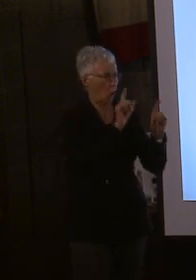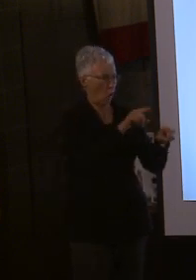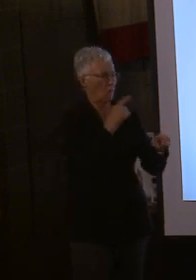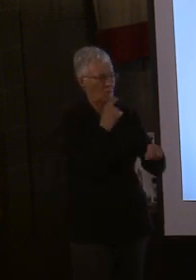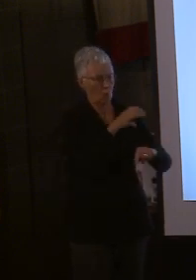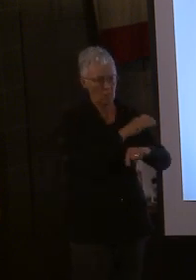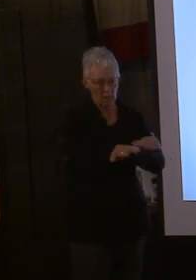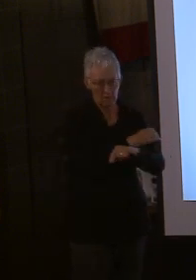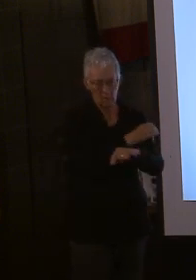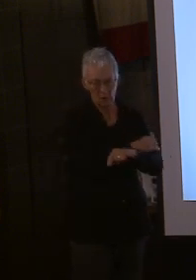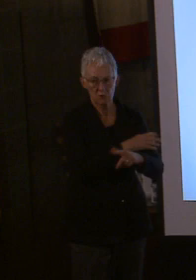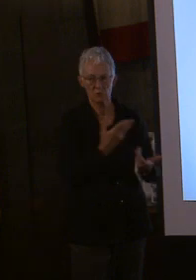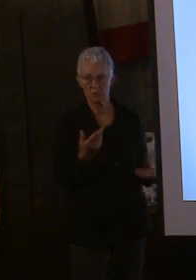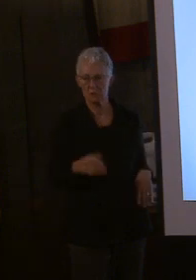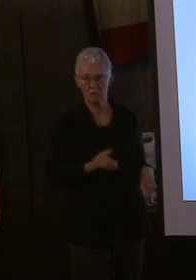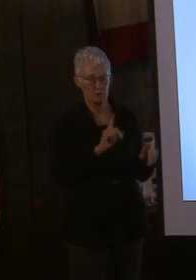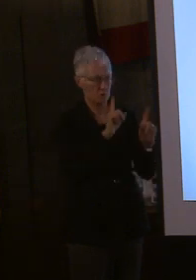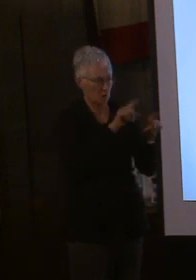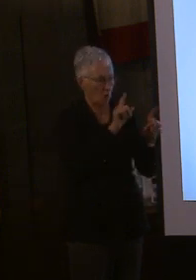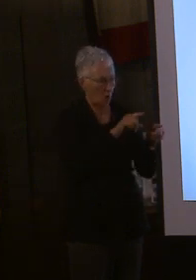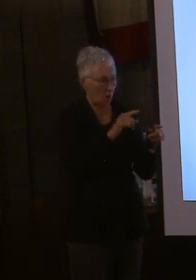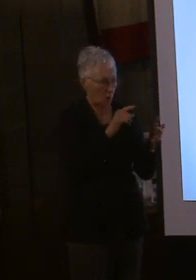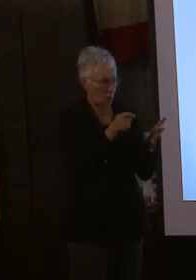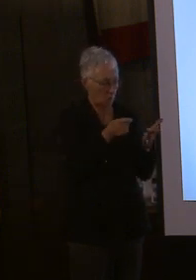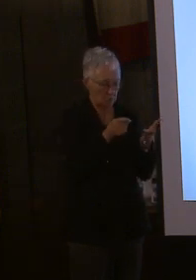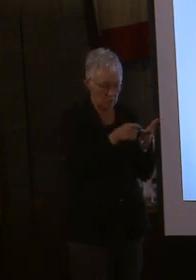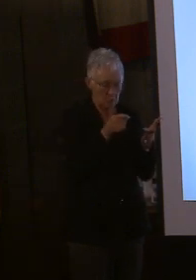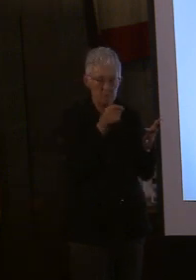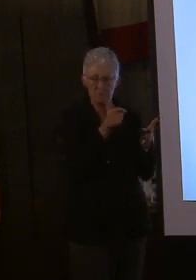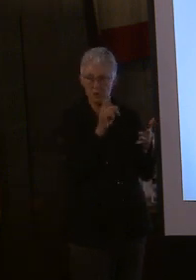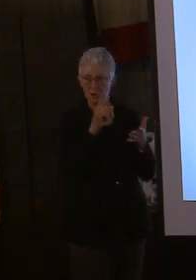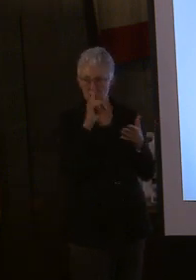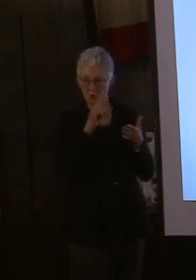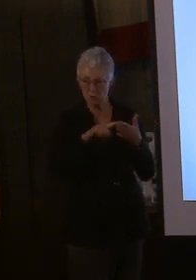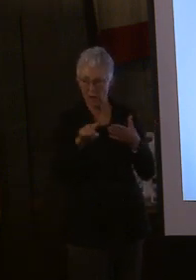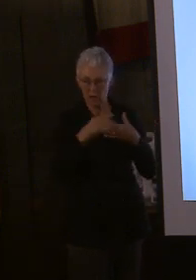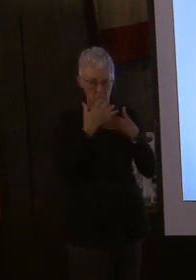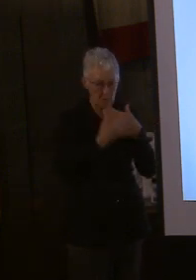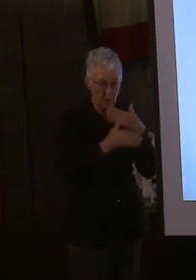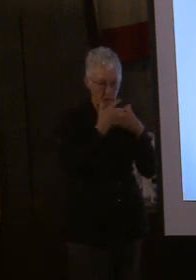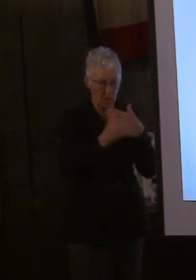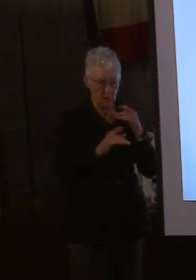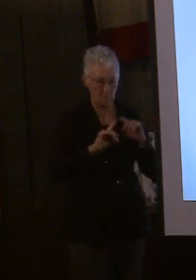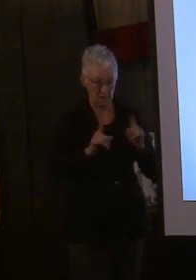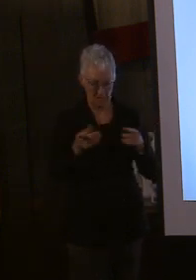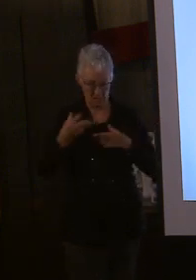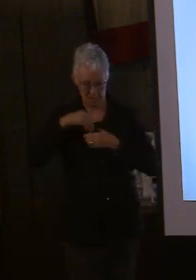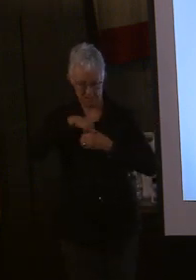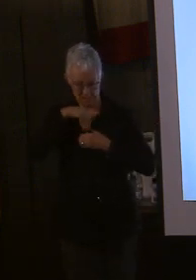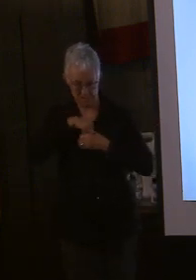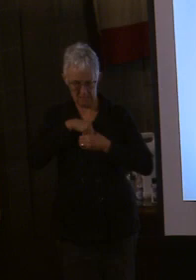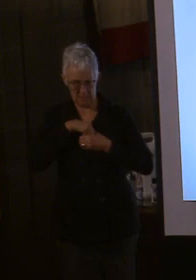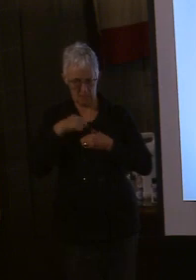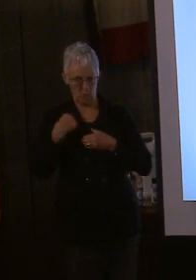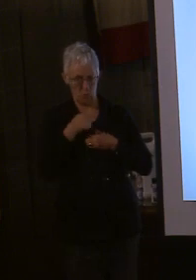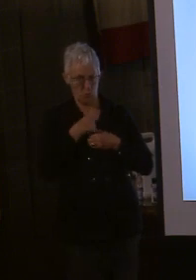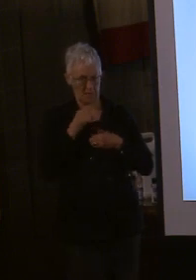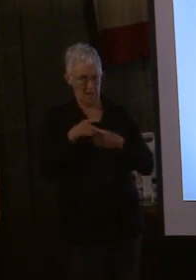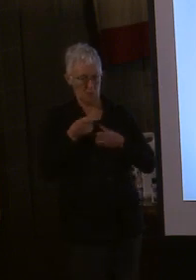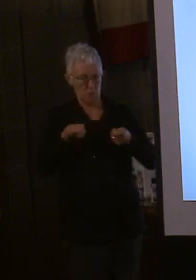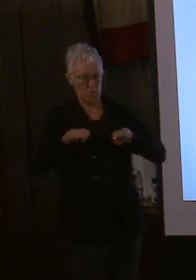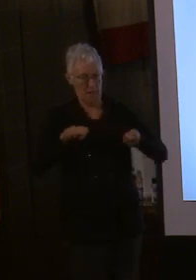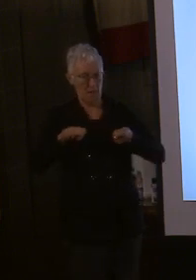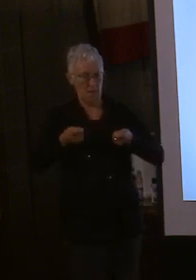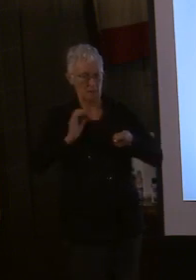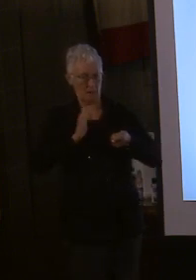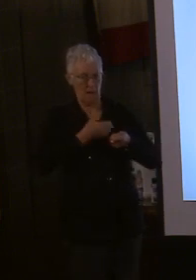check, we can get our blood sugar check, but it's within us to manage our own thoughts and feelings. And